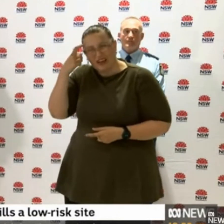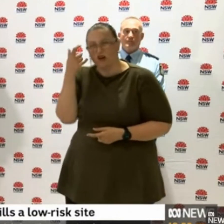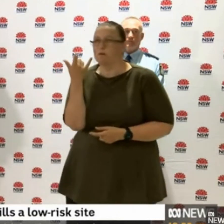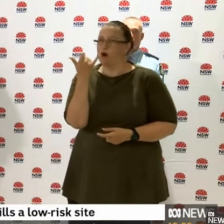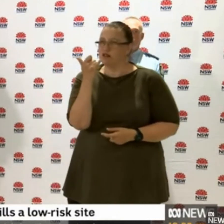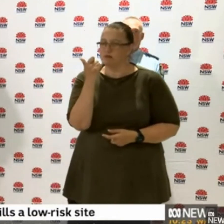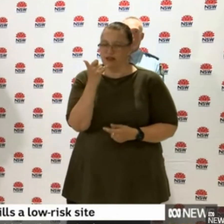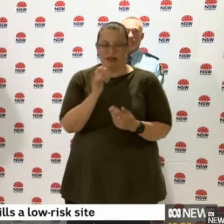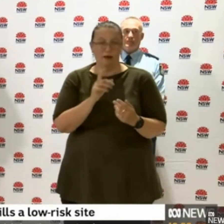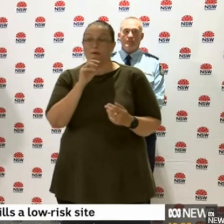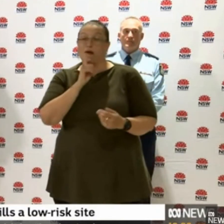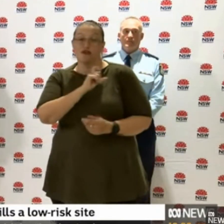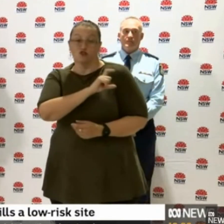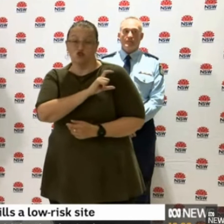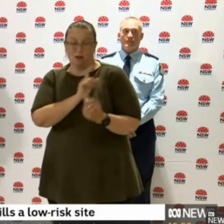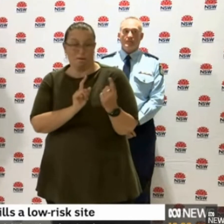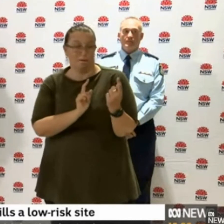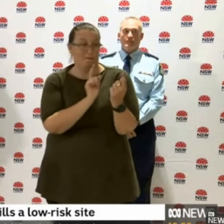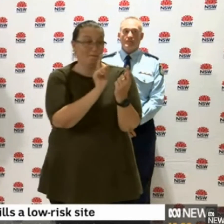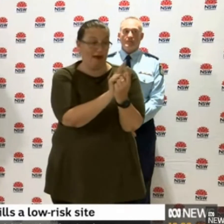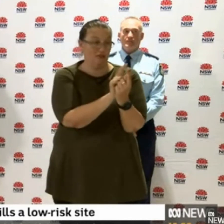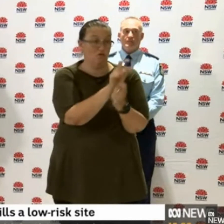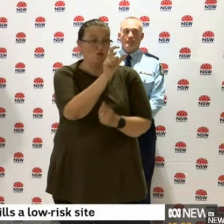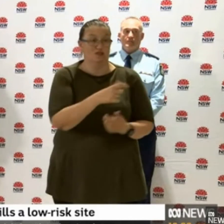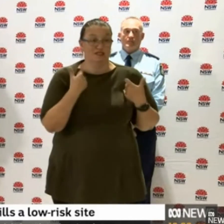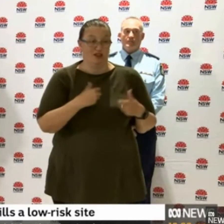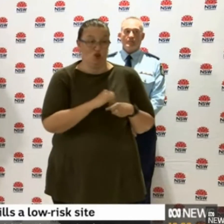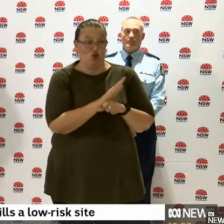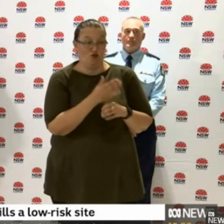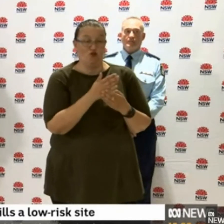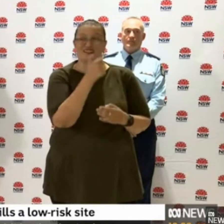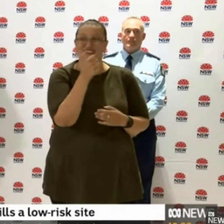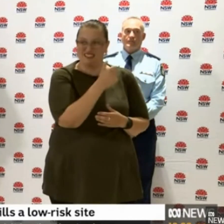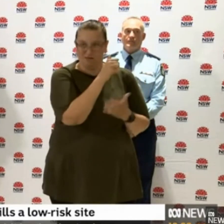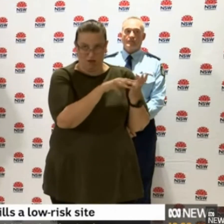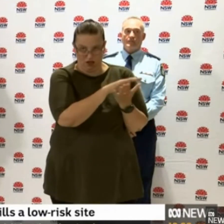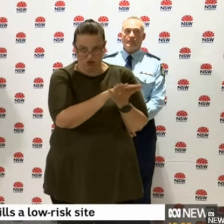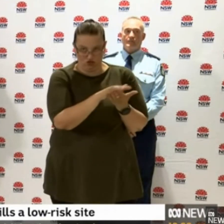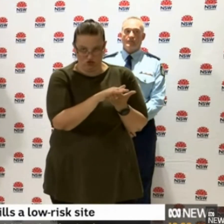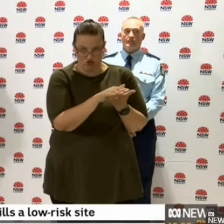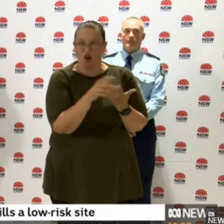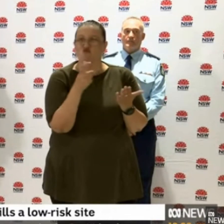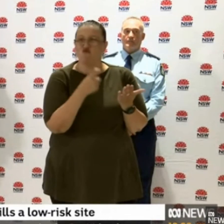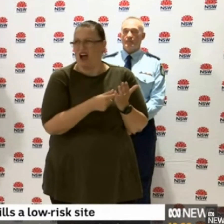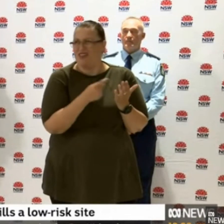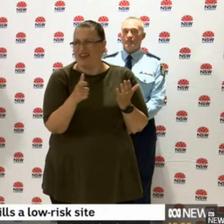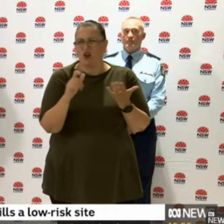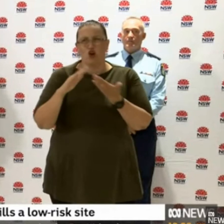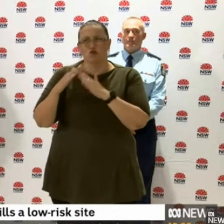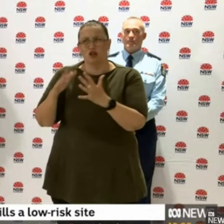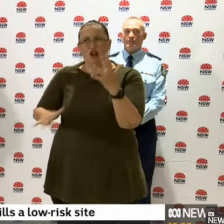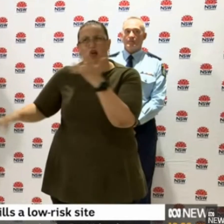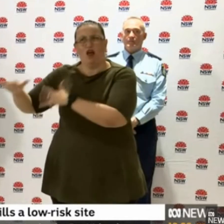the 6th of March within the Sofitel Wentworth, rather than to catch him from the community.